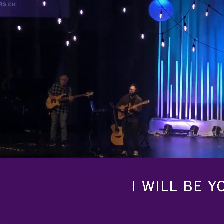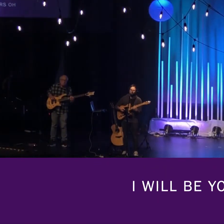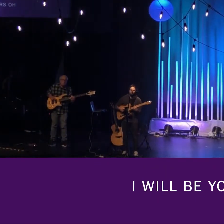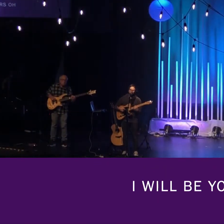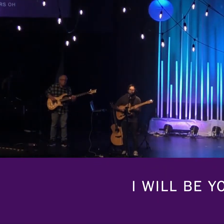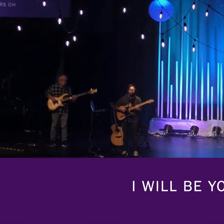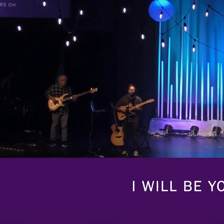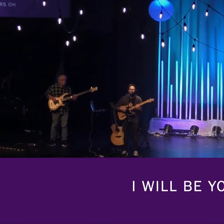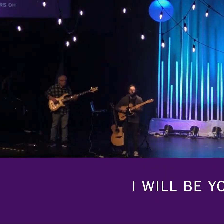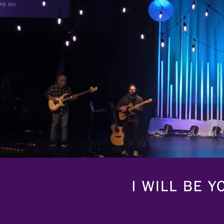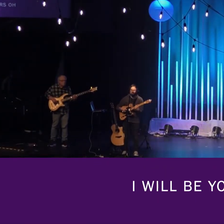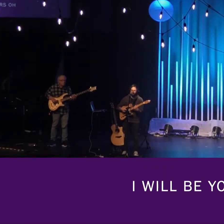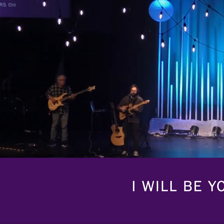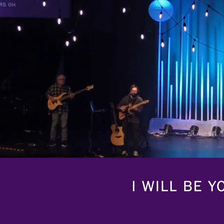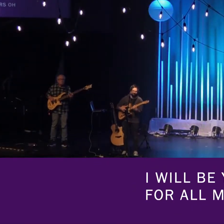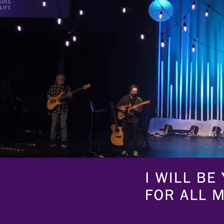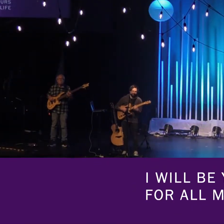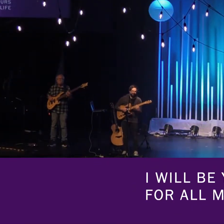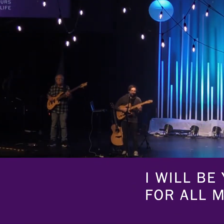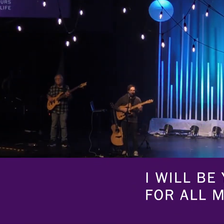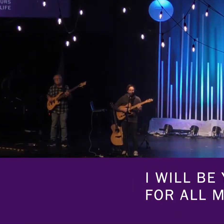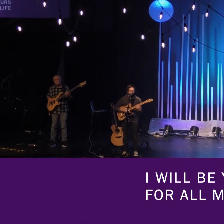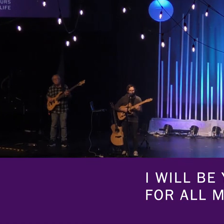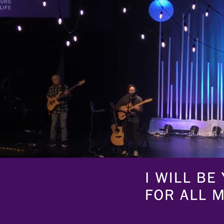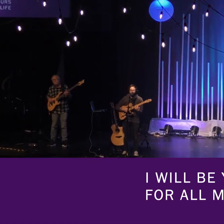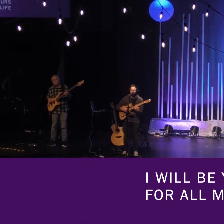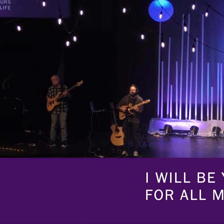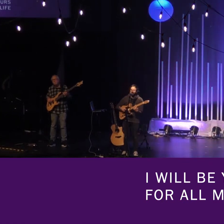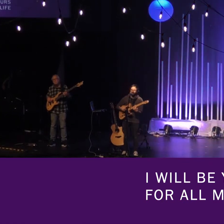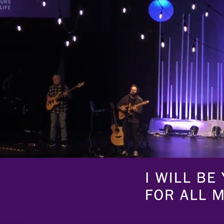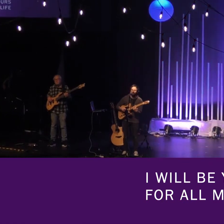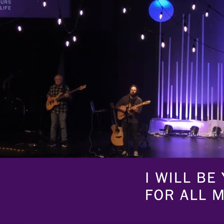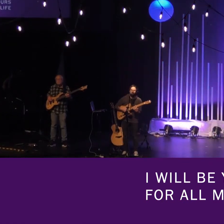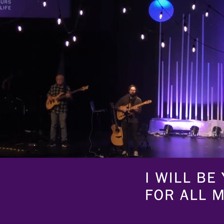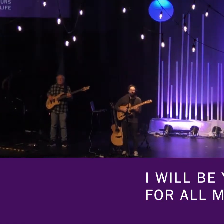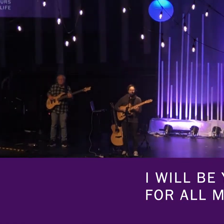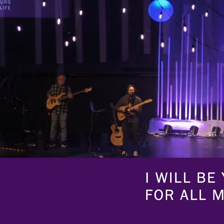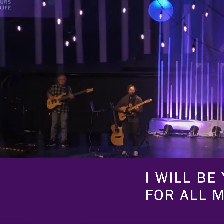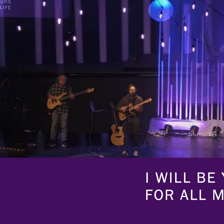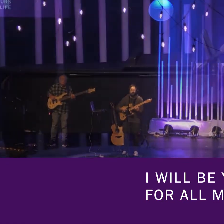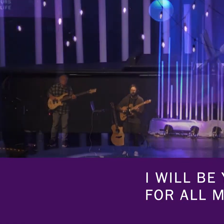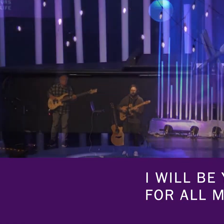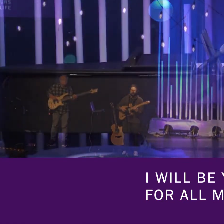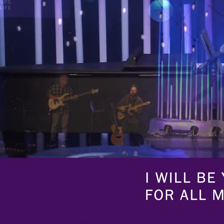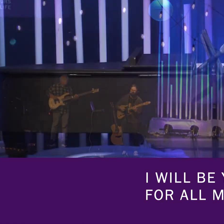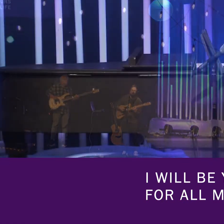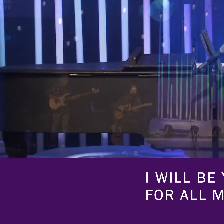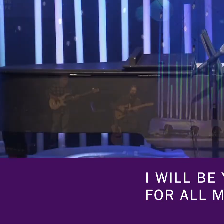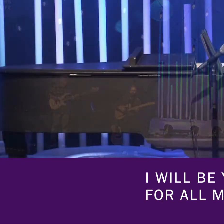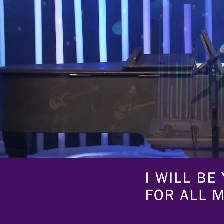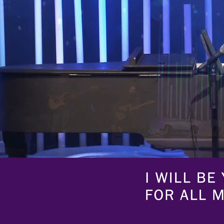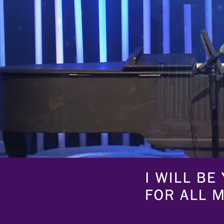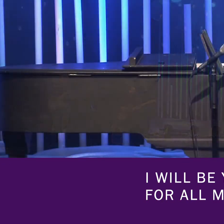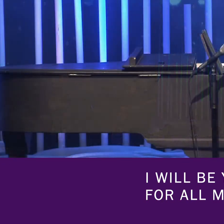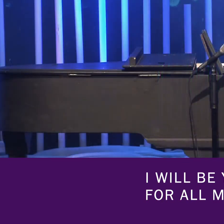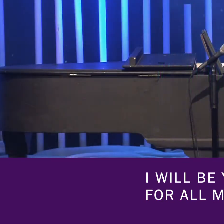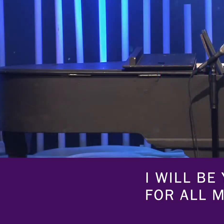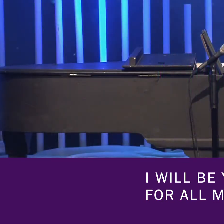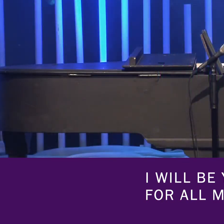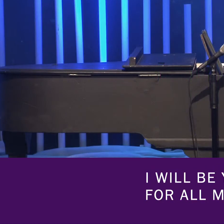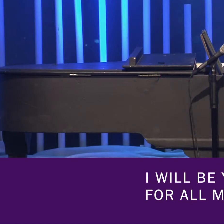I will be yours, oh, I will be yours for all my life.